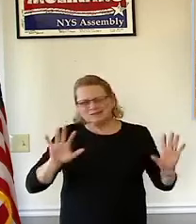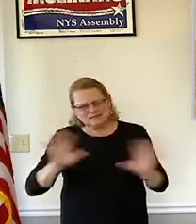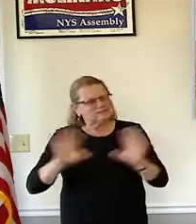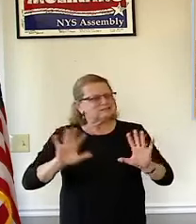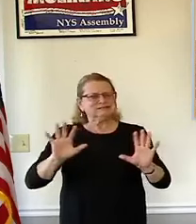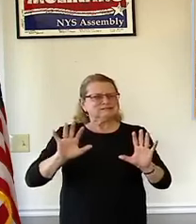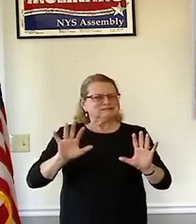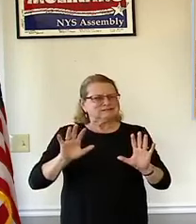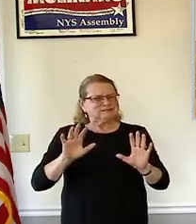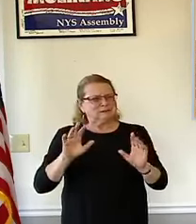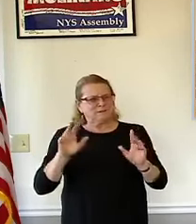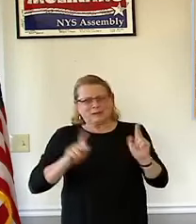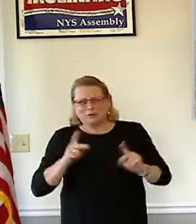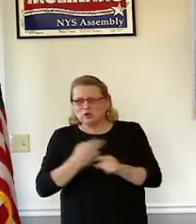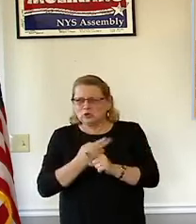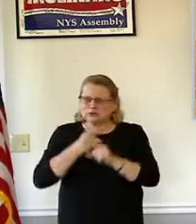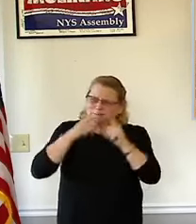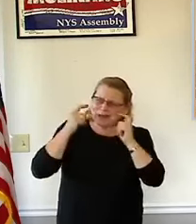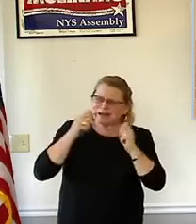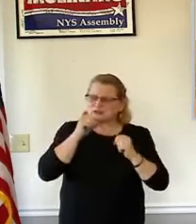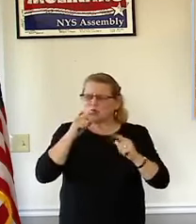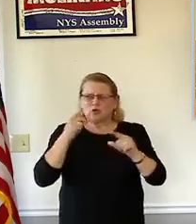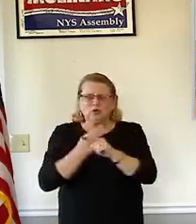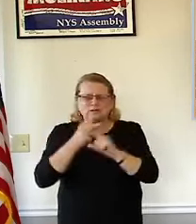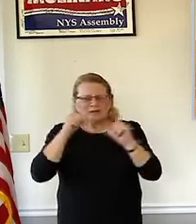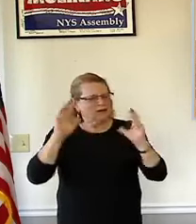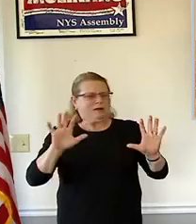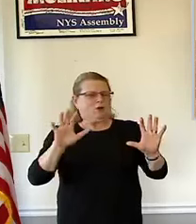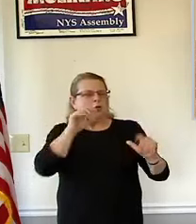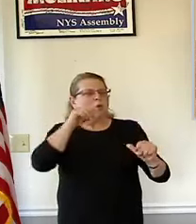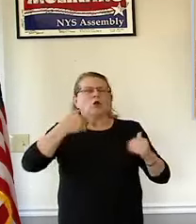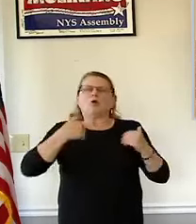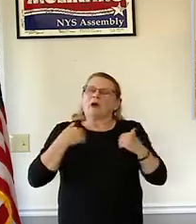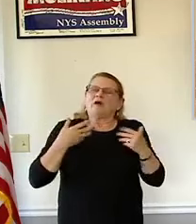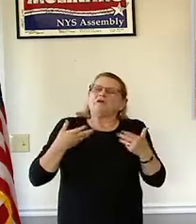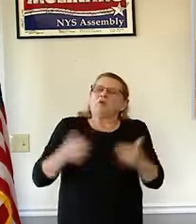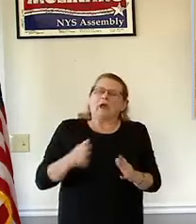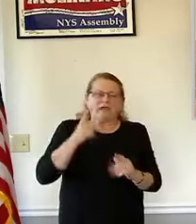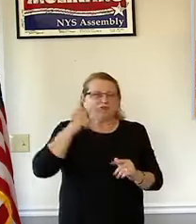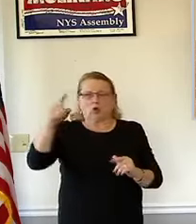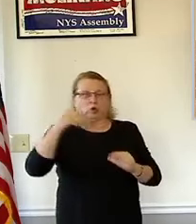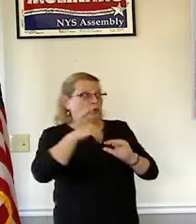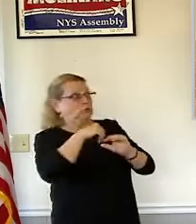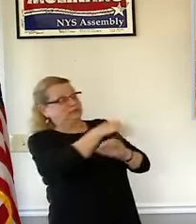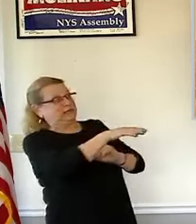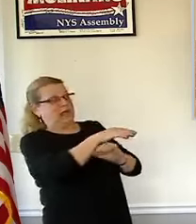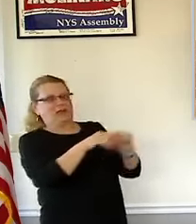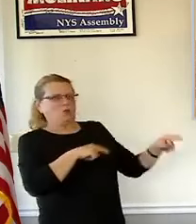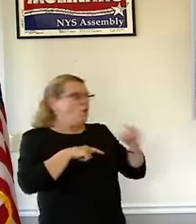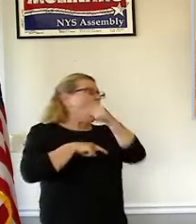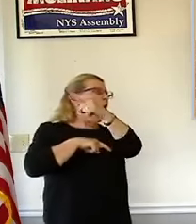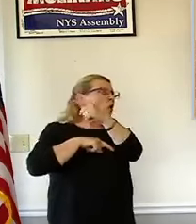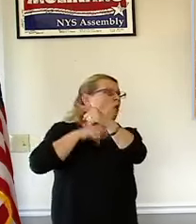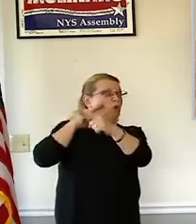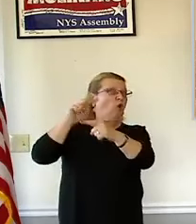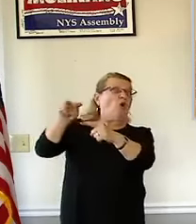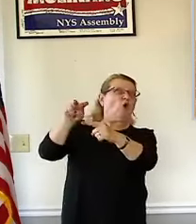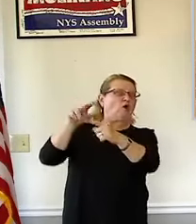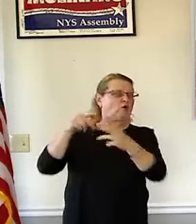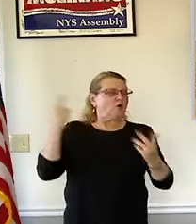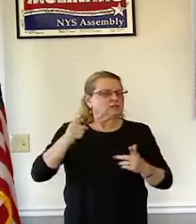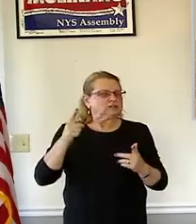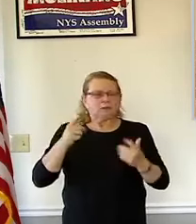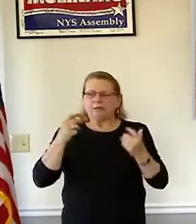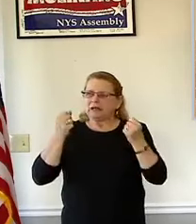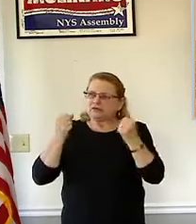masks. We do not have the mechanism at the local level for you to send us a driver's license or somebody, you know, driving into a hotel and telling